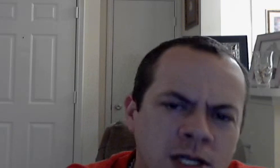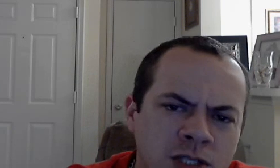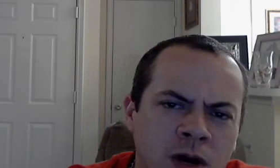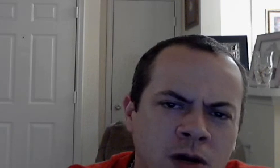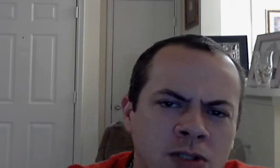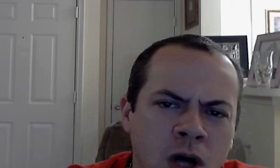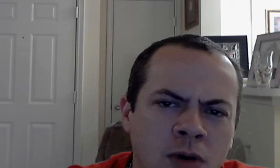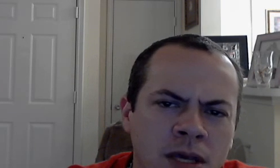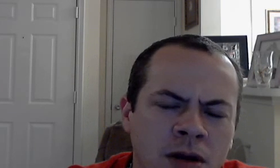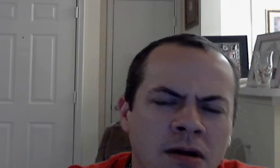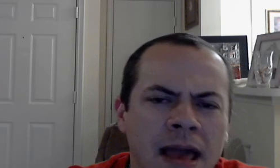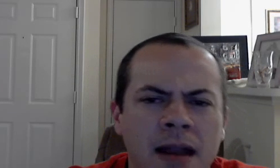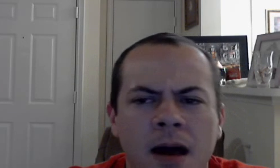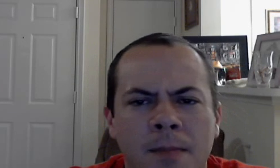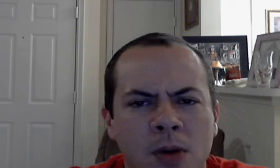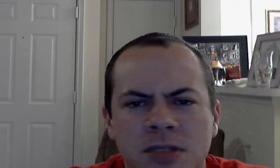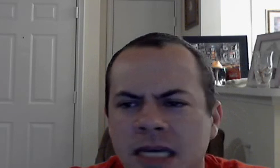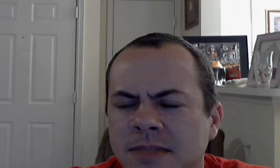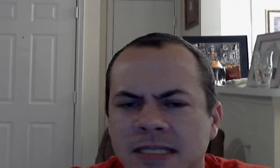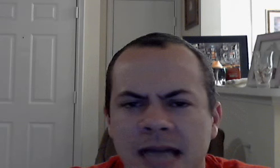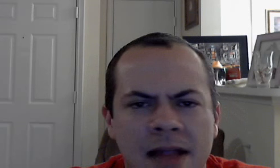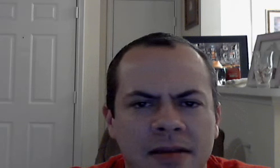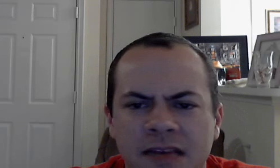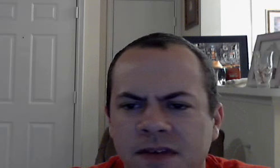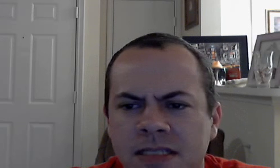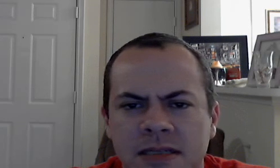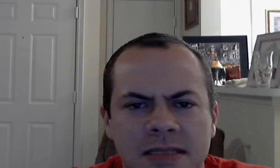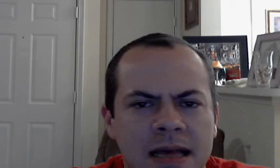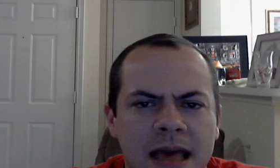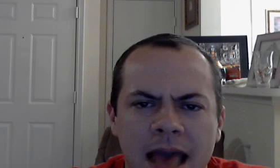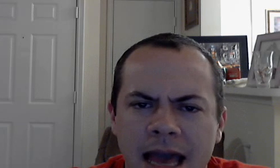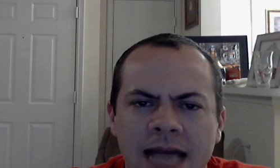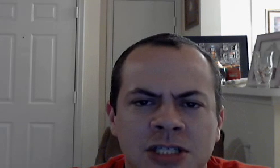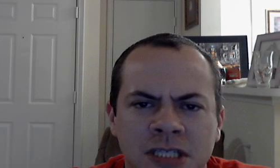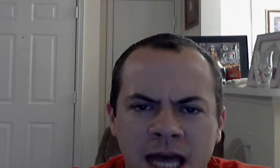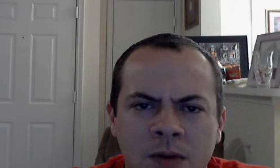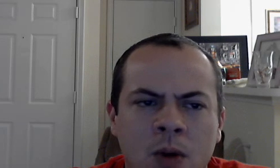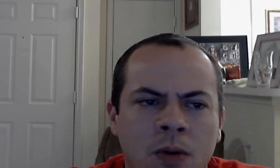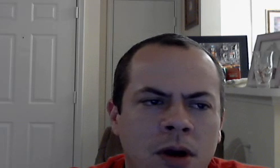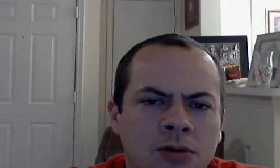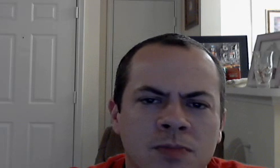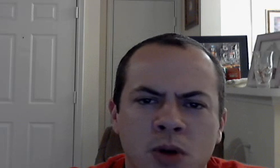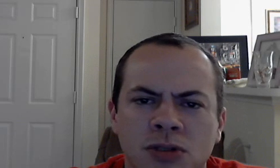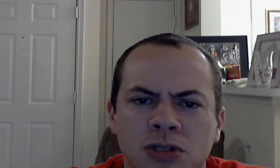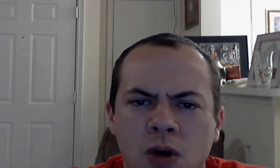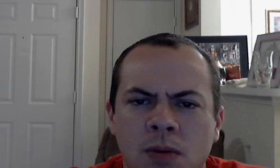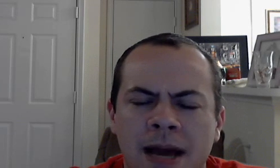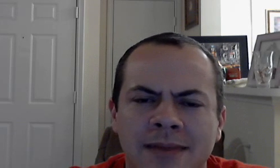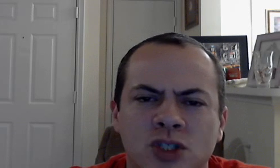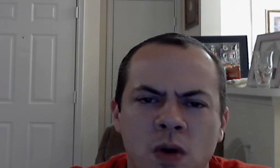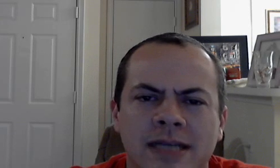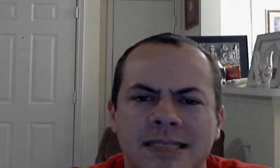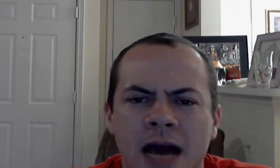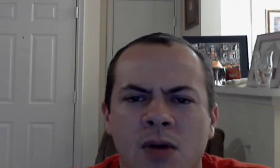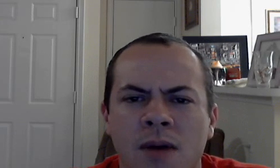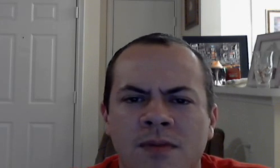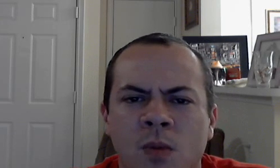watching Rutgers all year. And both teams, solid defenses. And I just see that one going under the poster total. My name's Joey Cassano. I'm from